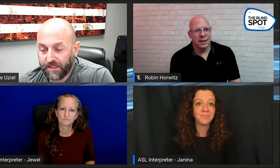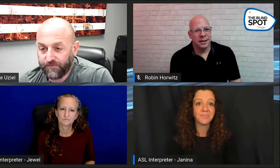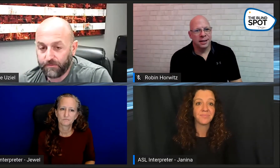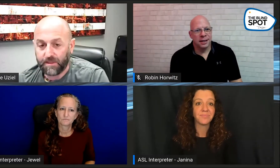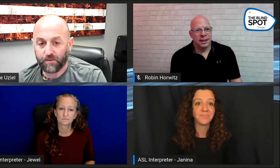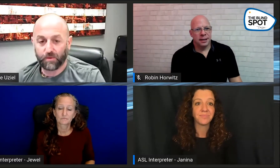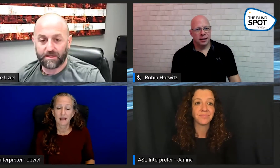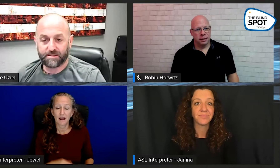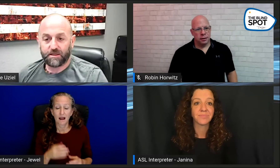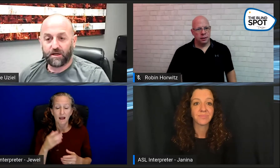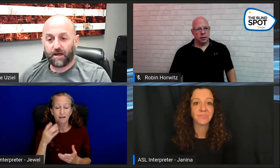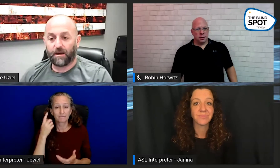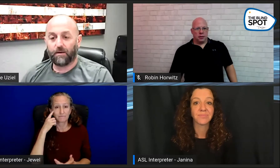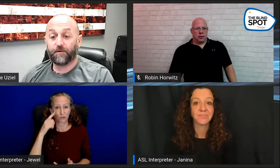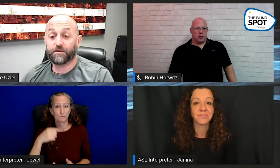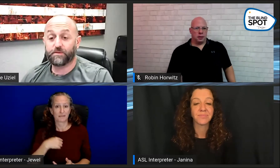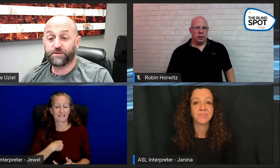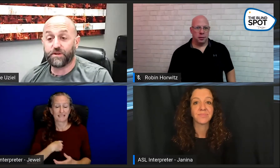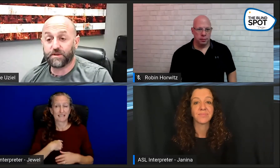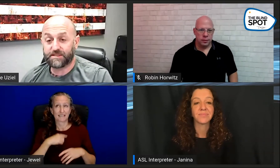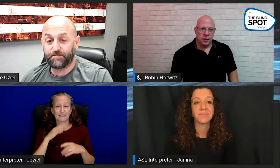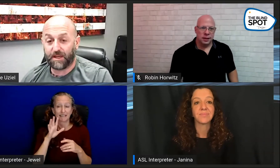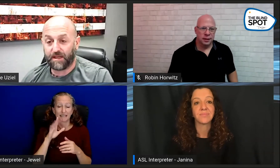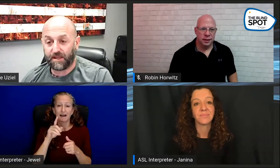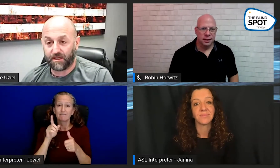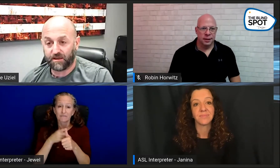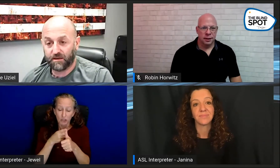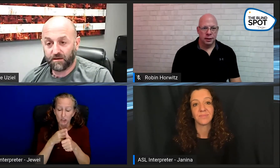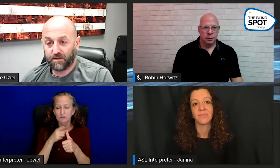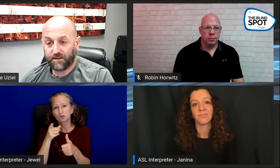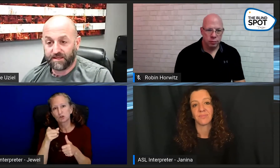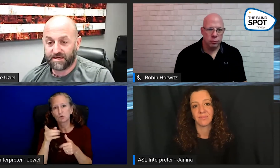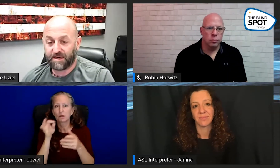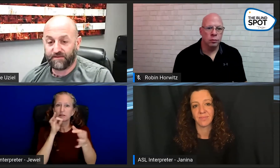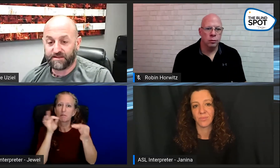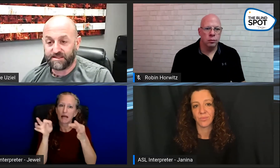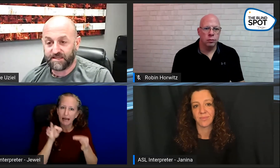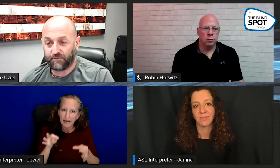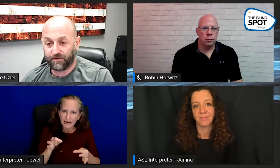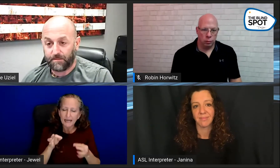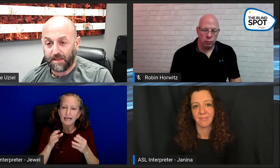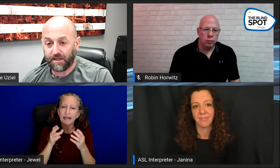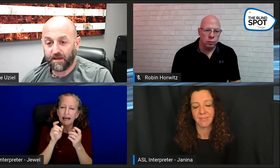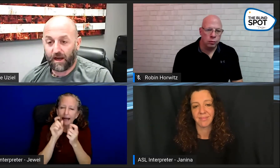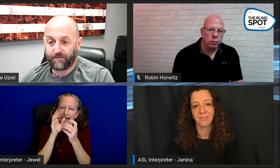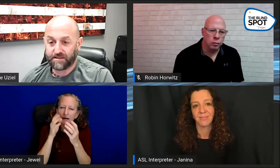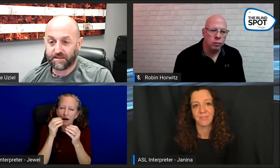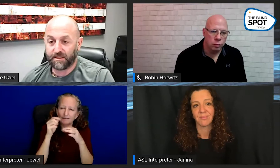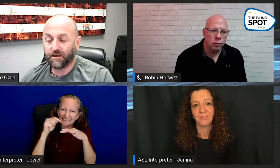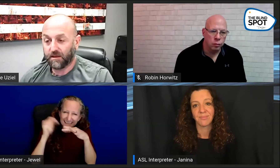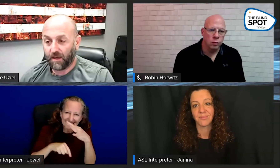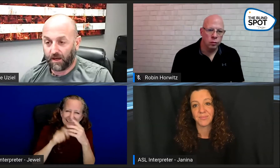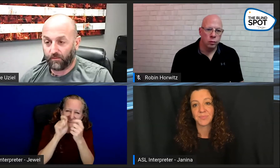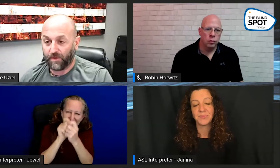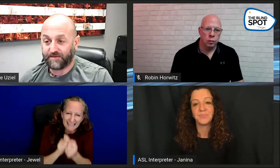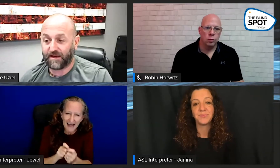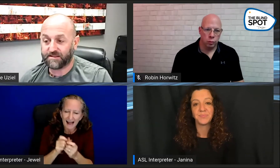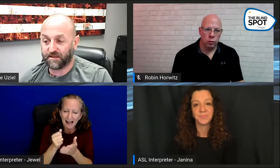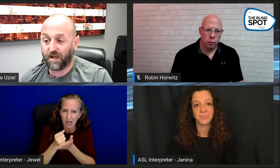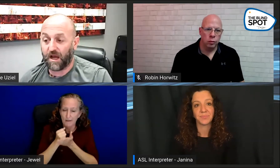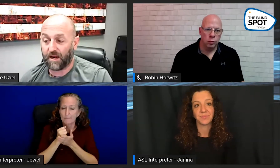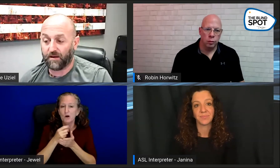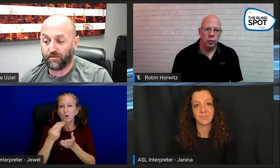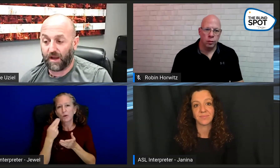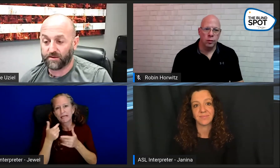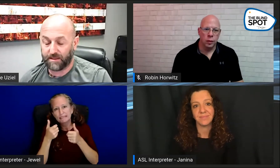I think for me was, first was you explaining things kind of in detail for me. Obviously, we